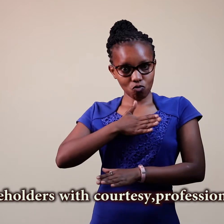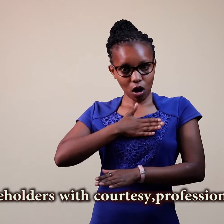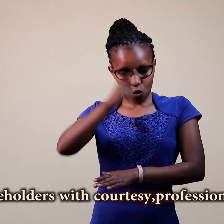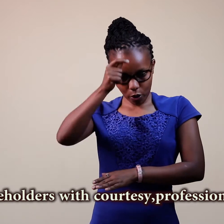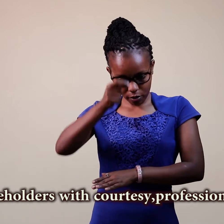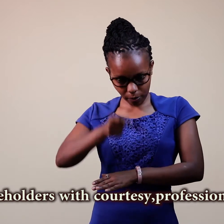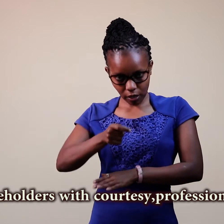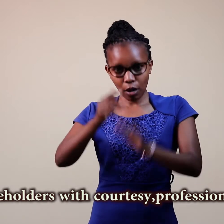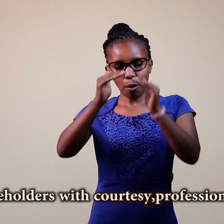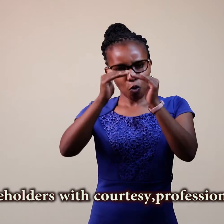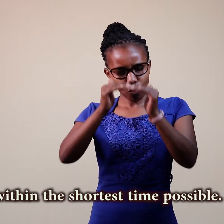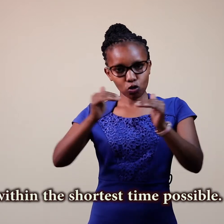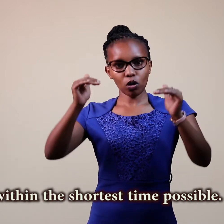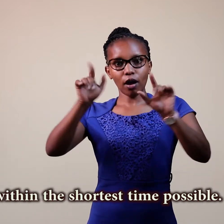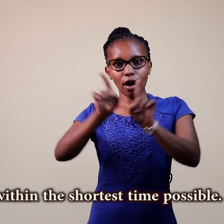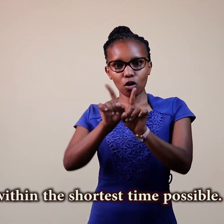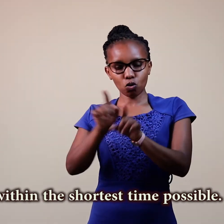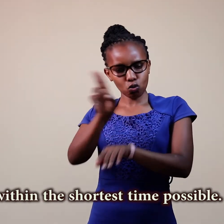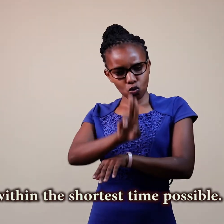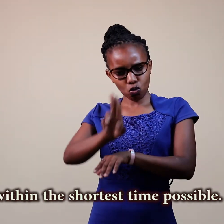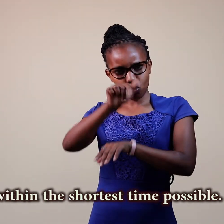professionalism and within the shortest time possible.